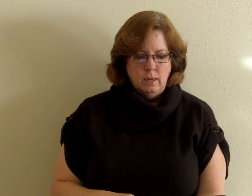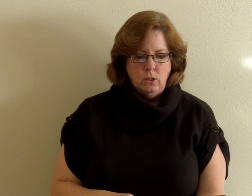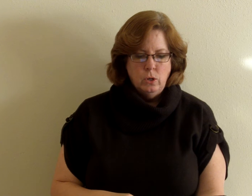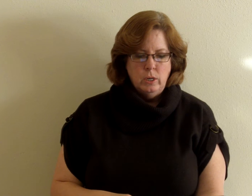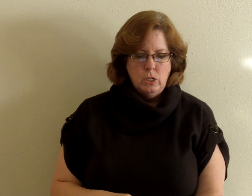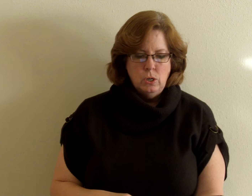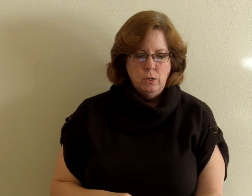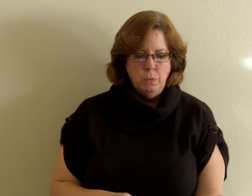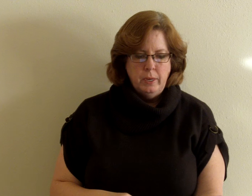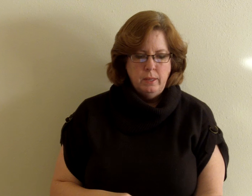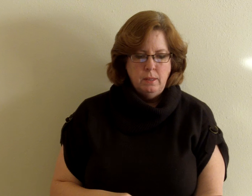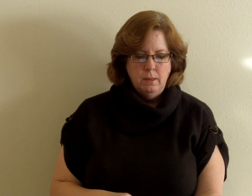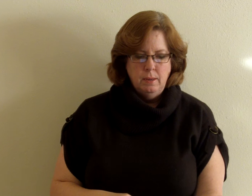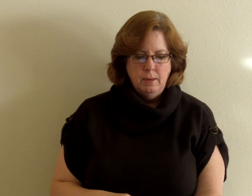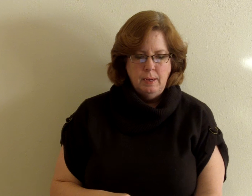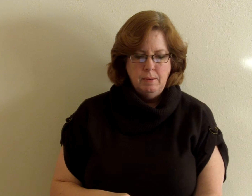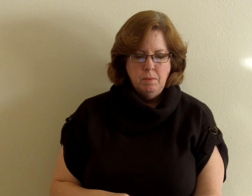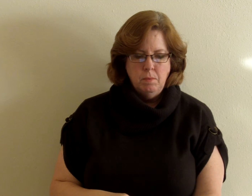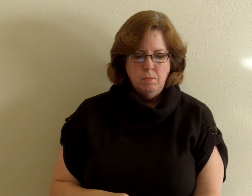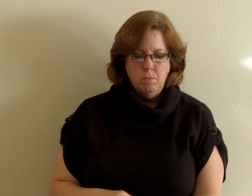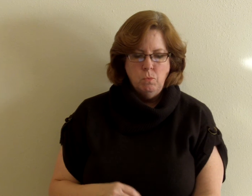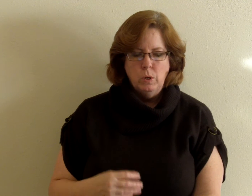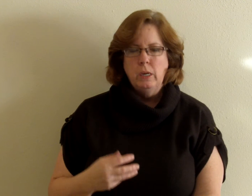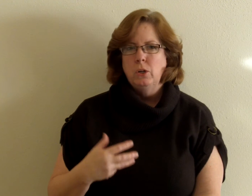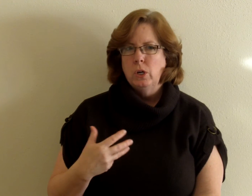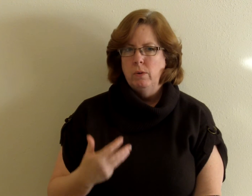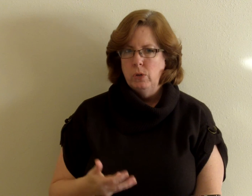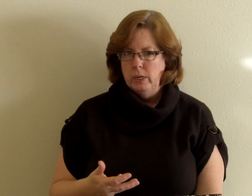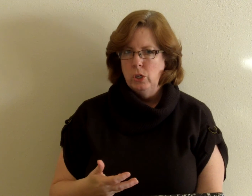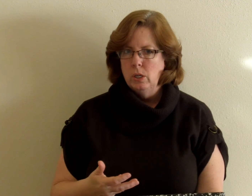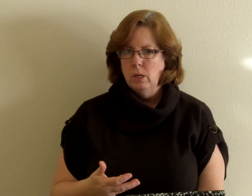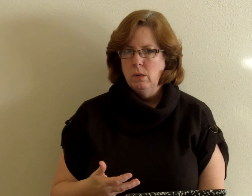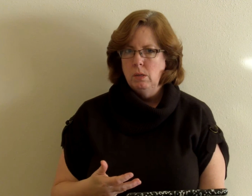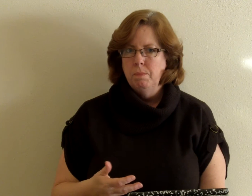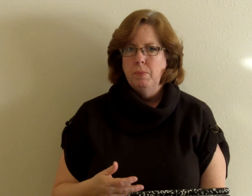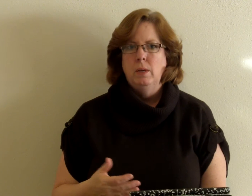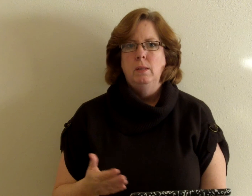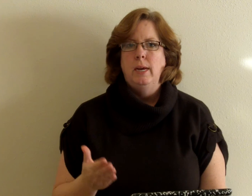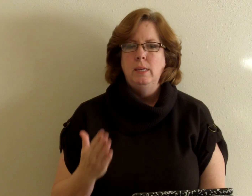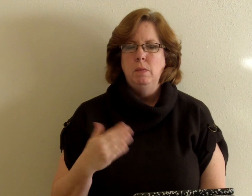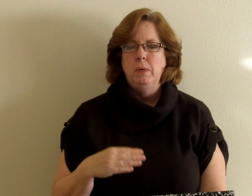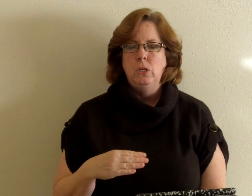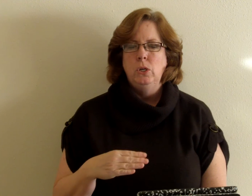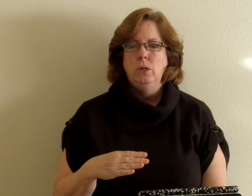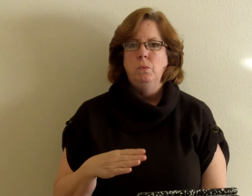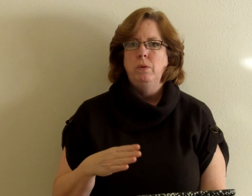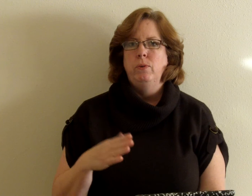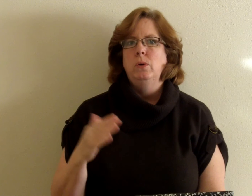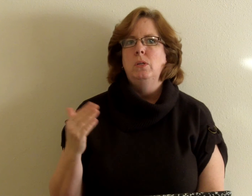You're going to start with working on your conversation skills. Last semester, we focused